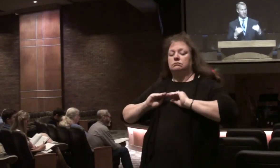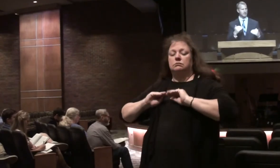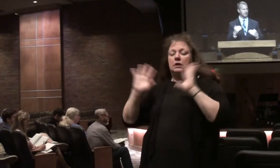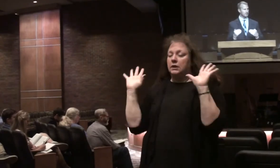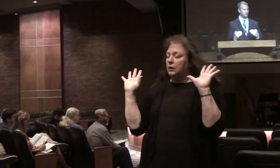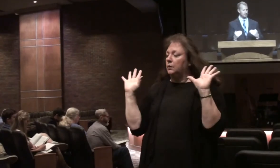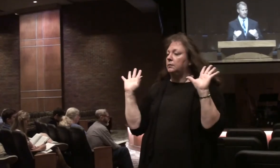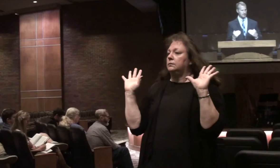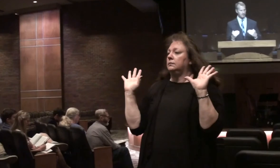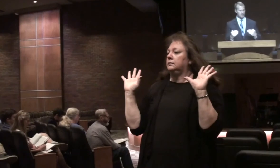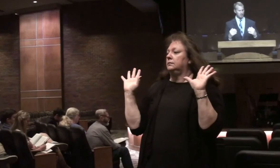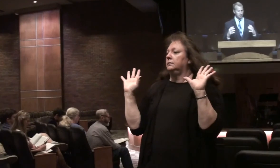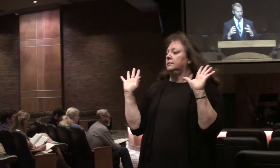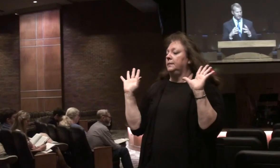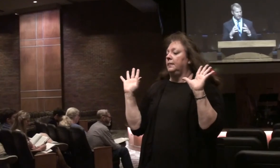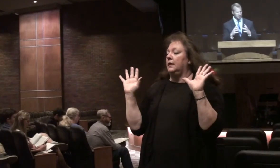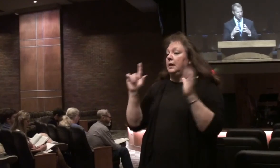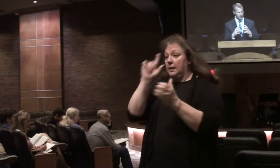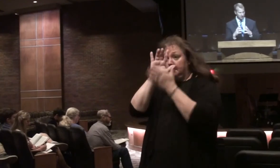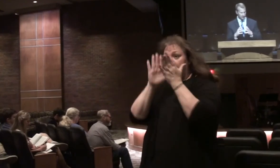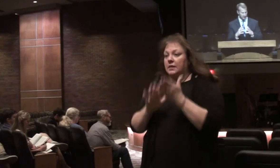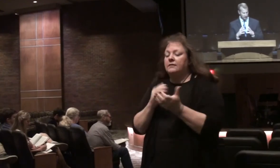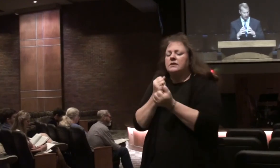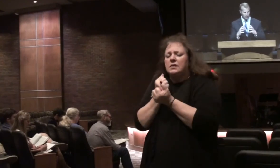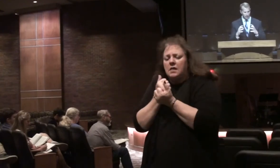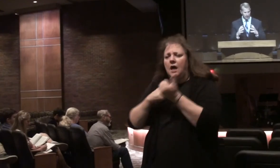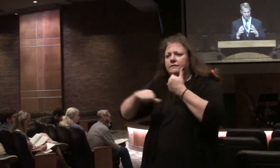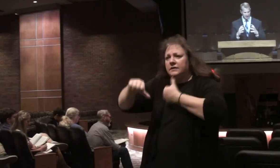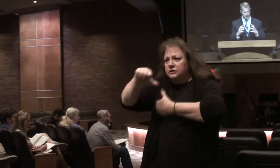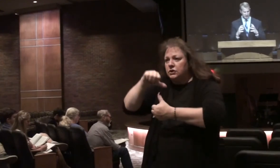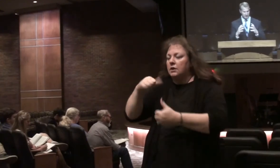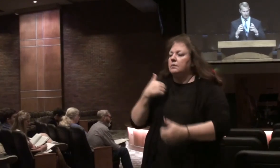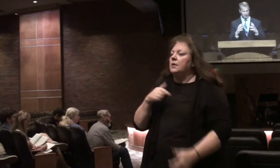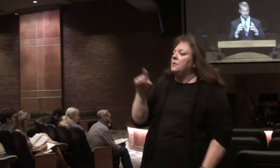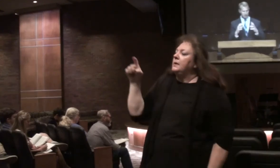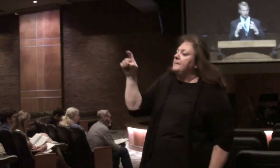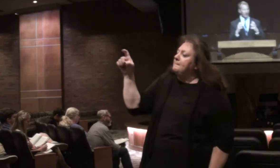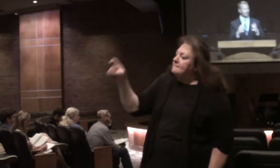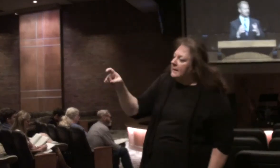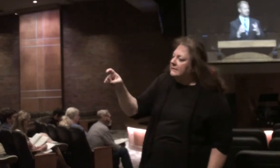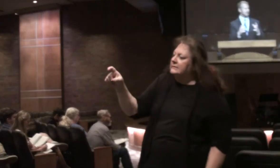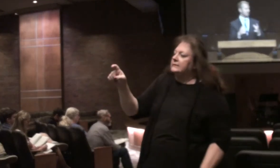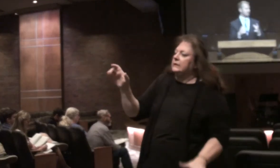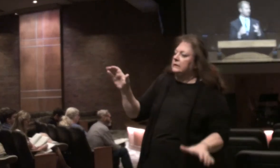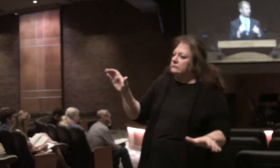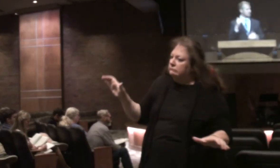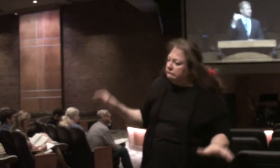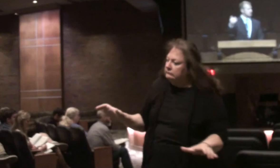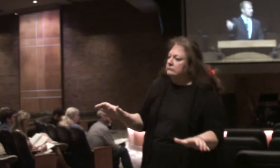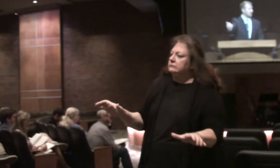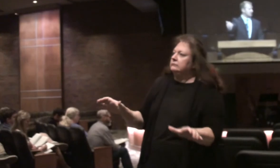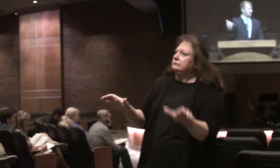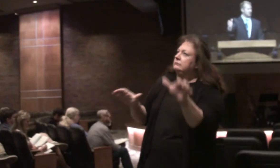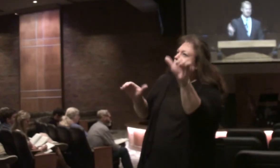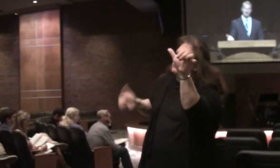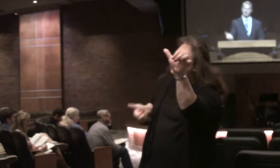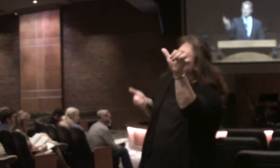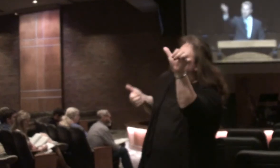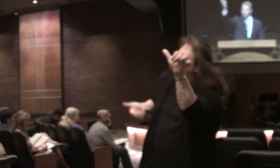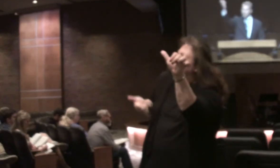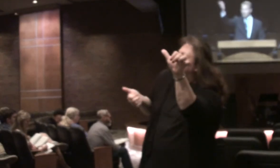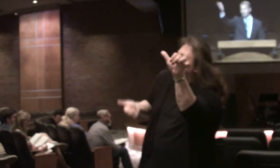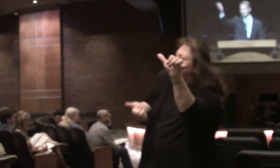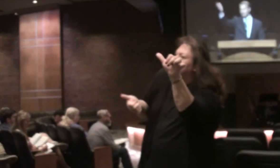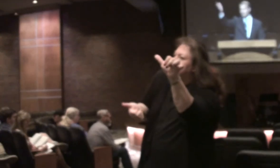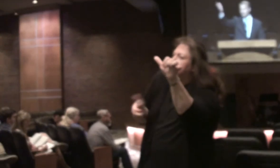clear repeatedly. But believers do love one another, but we must practice love, pursue love, excel